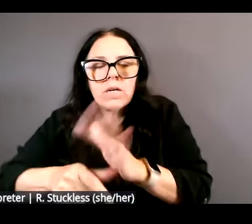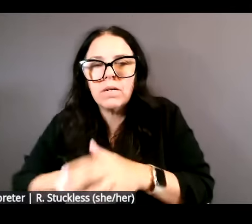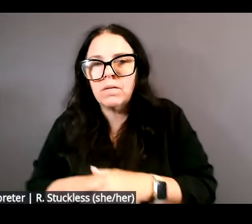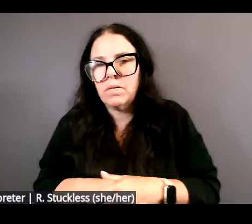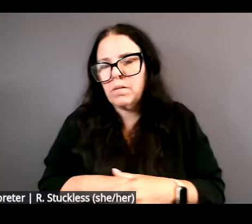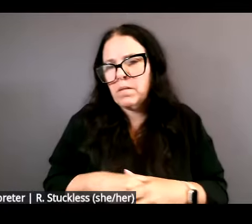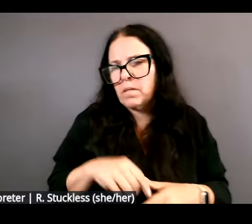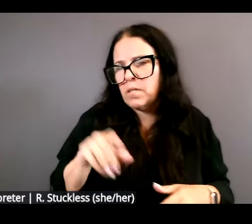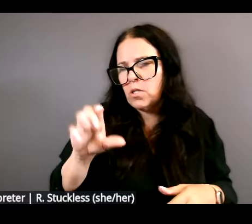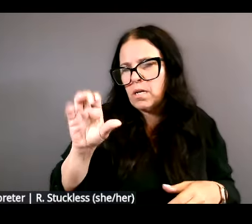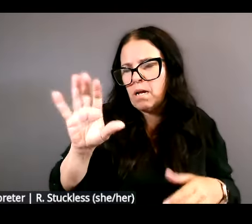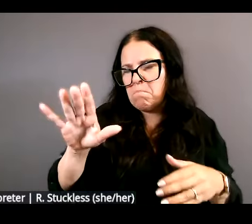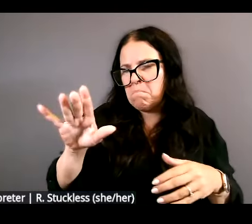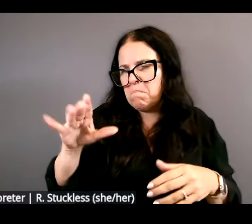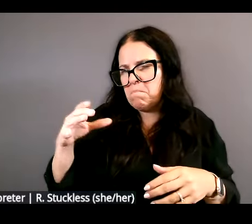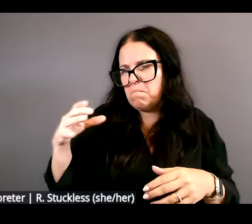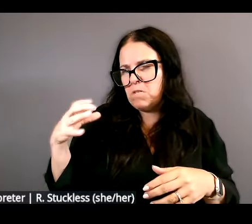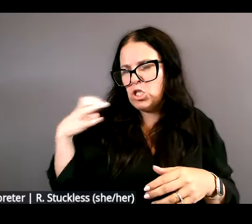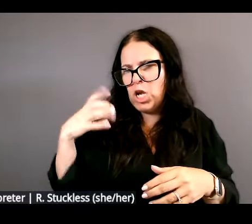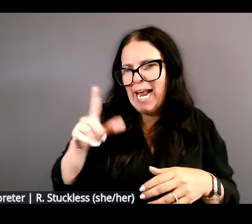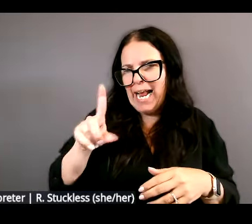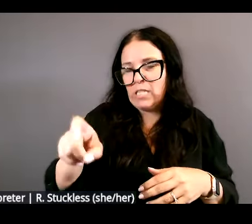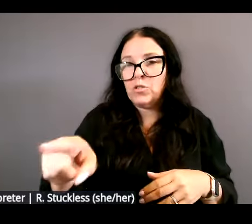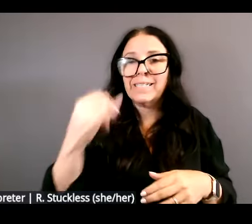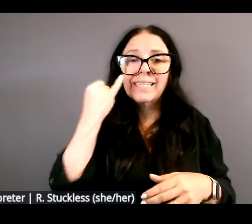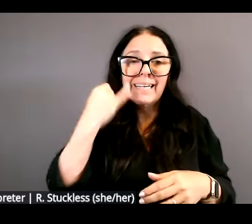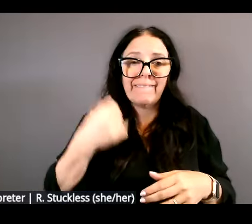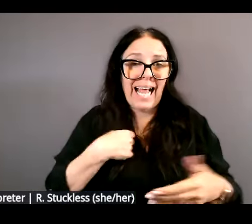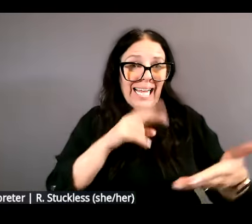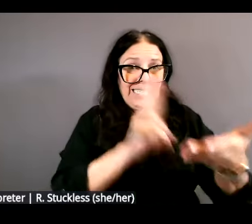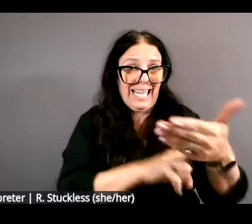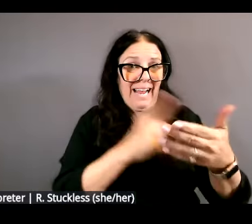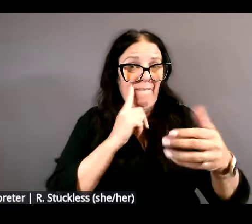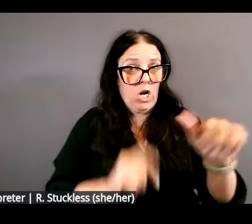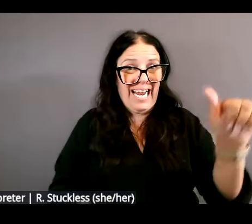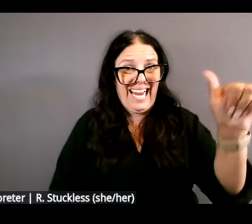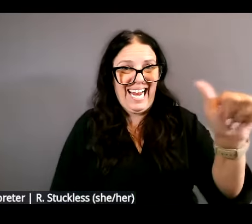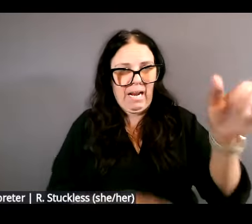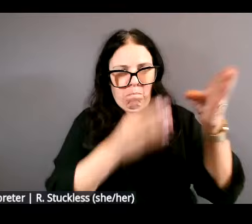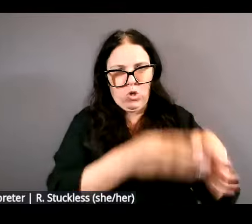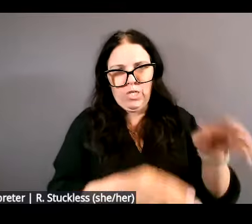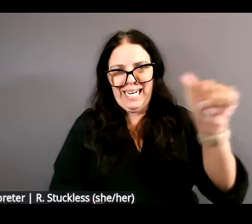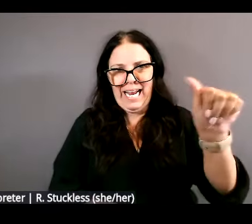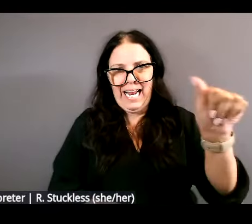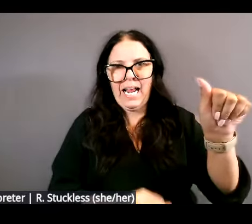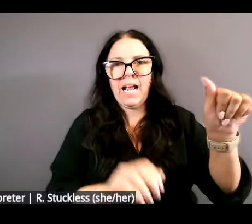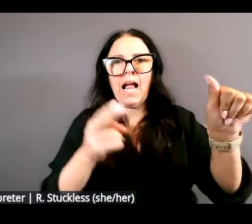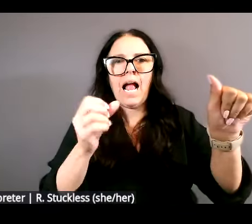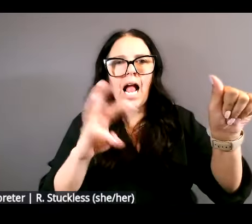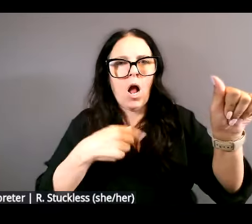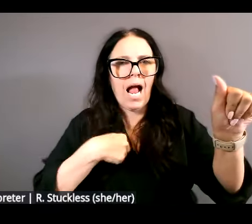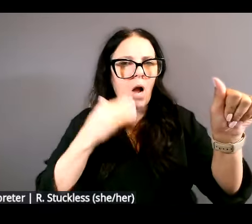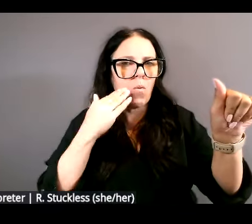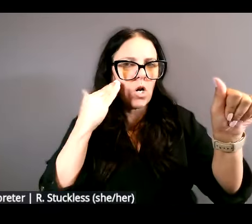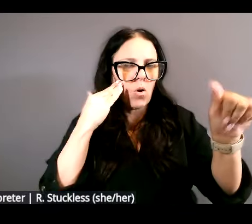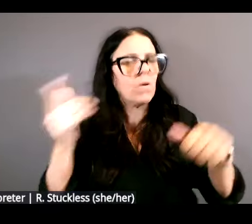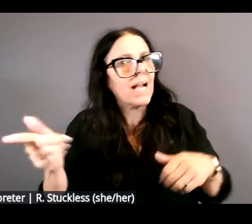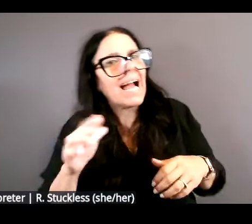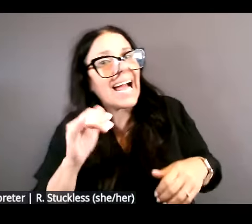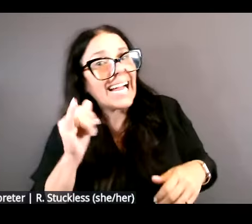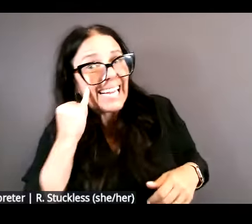a petition for candidate A, are you asking how would I know that I've already Yeah, if signed I'm a for citizen, candidate how do I know? How